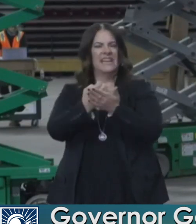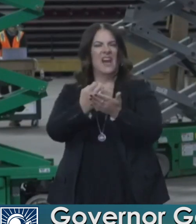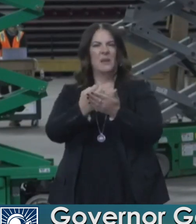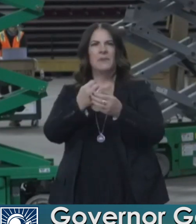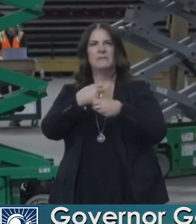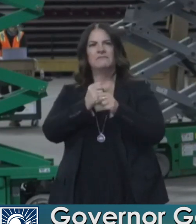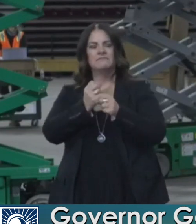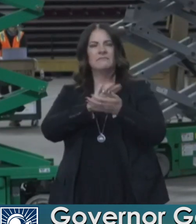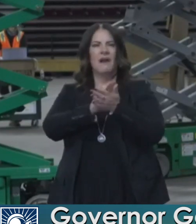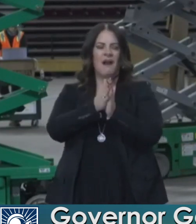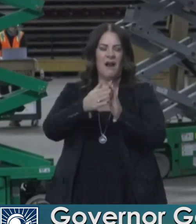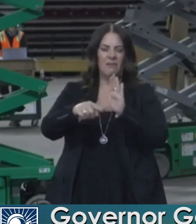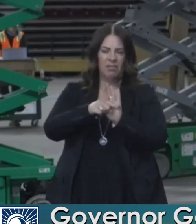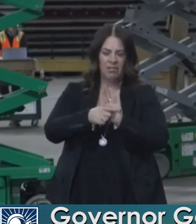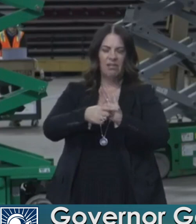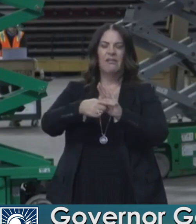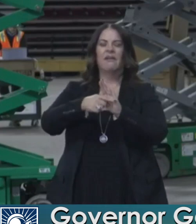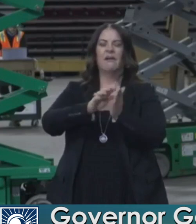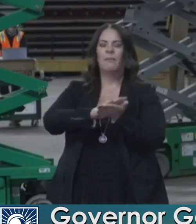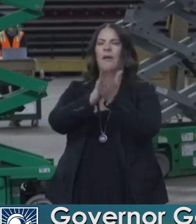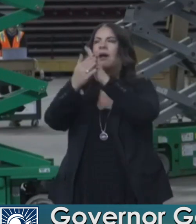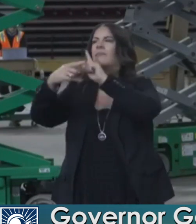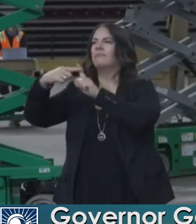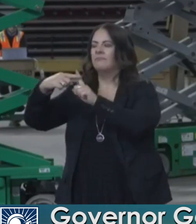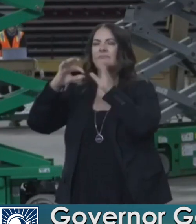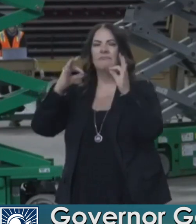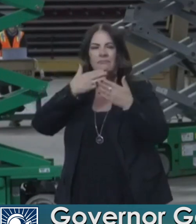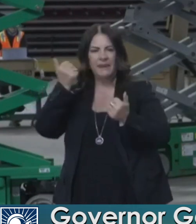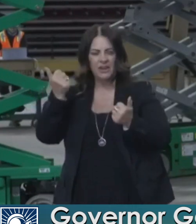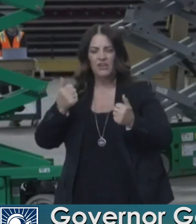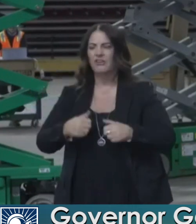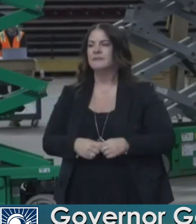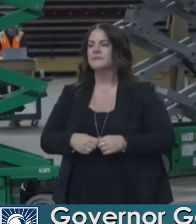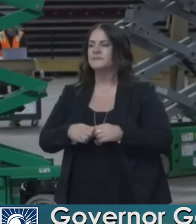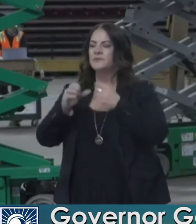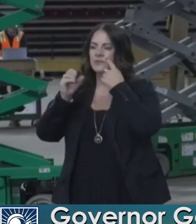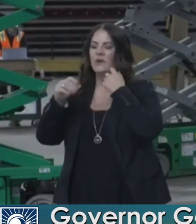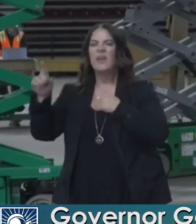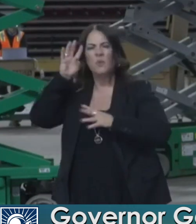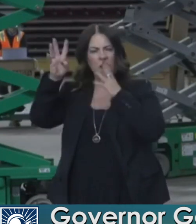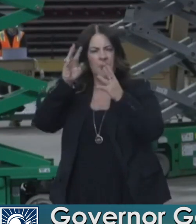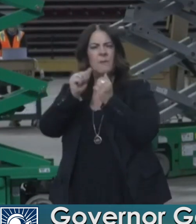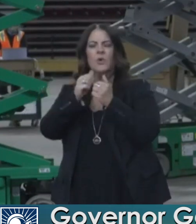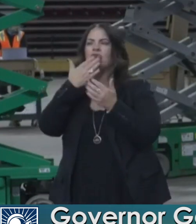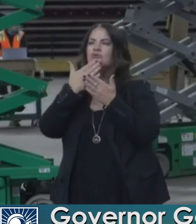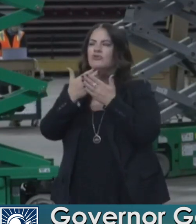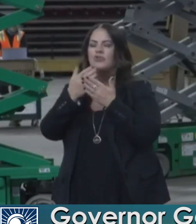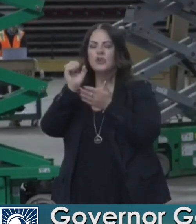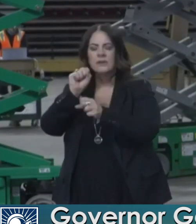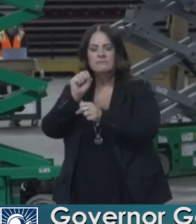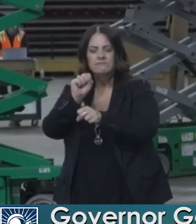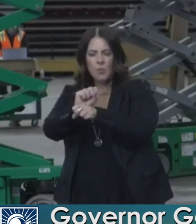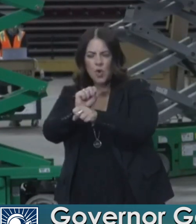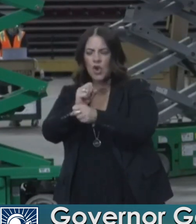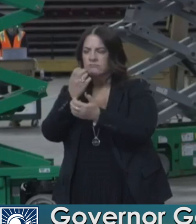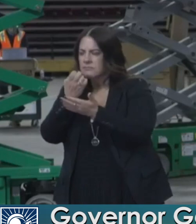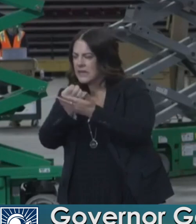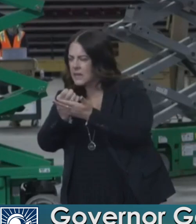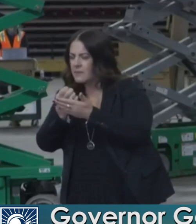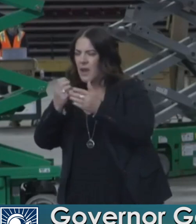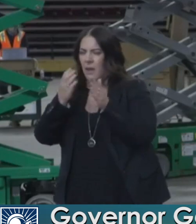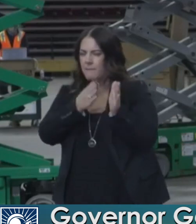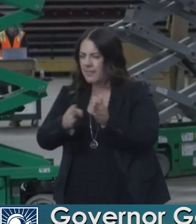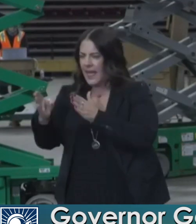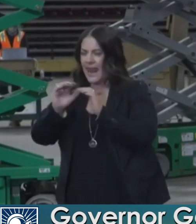tests that were just referenced. And then, of course, coming up with a comprehensive economic and workforce development plan